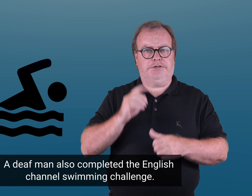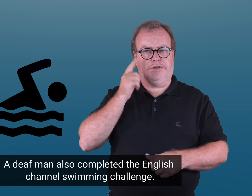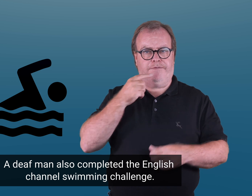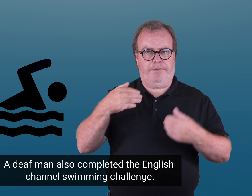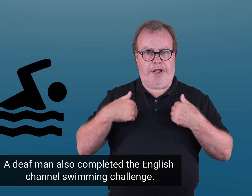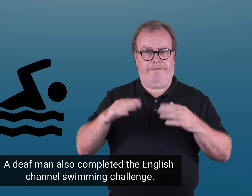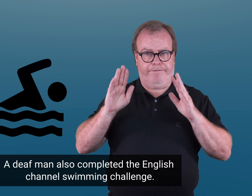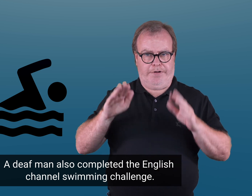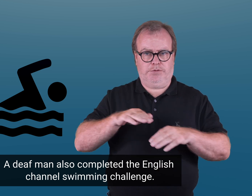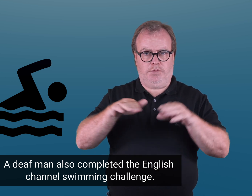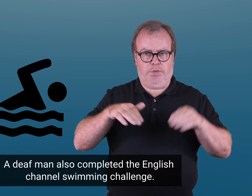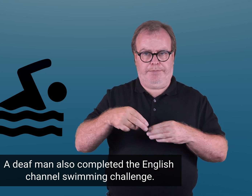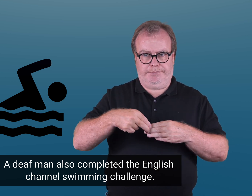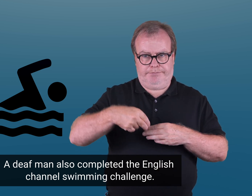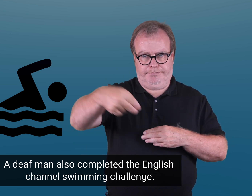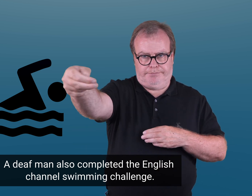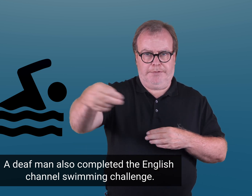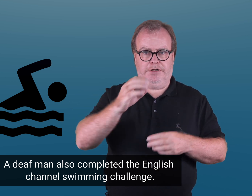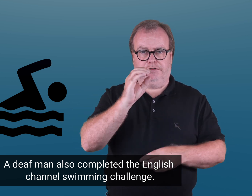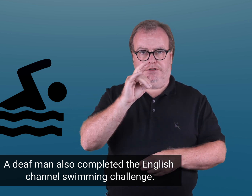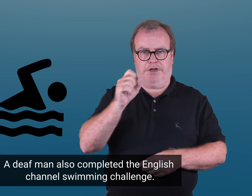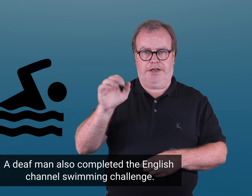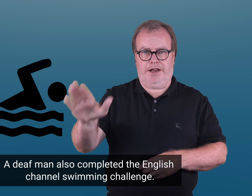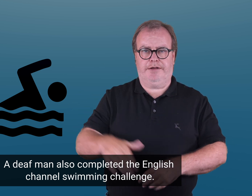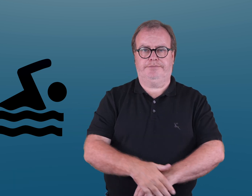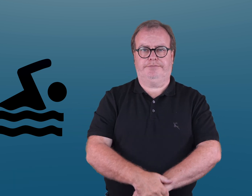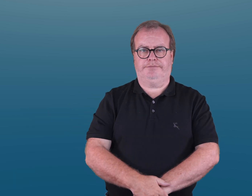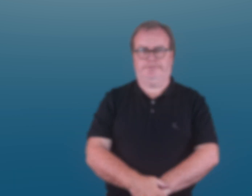A deaf man also completed the English Channel Swimming Challenge.